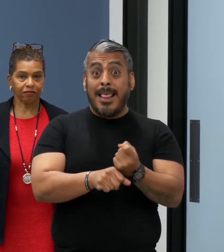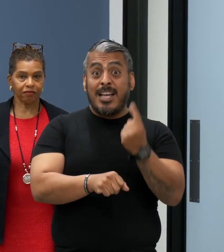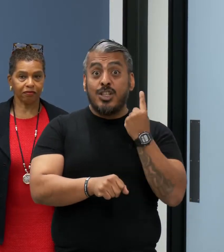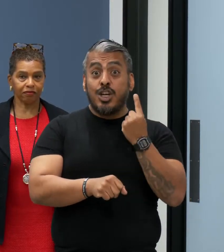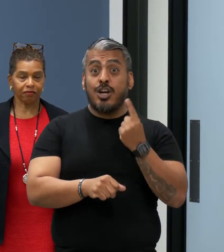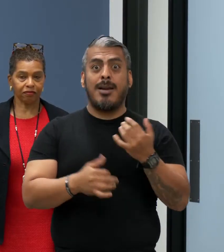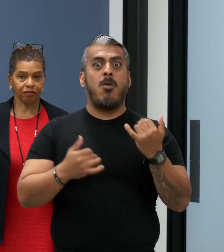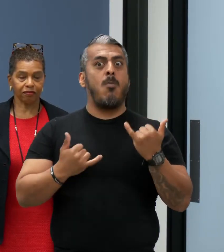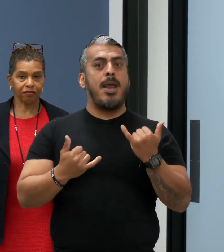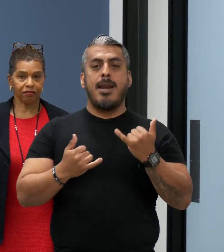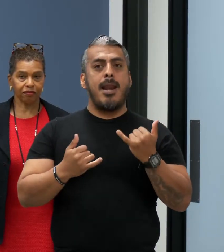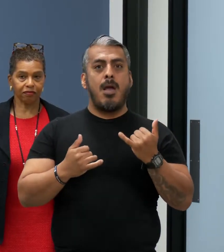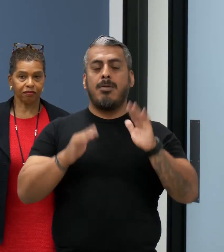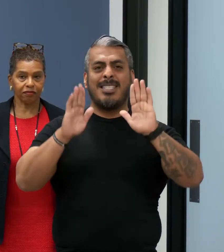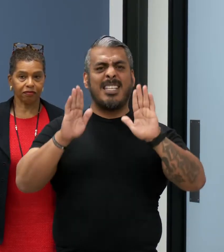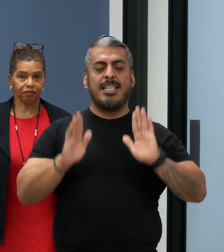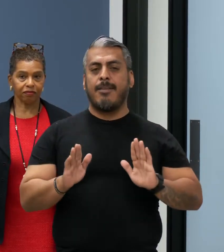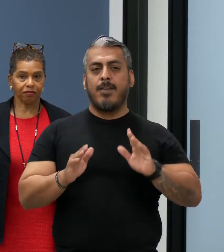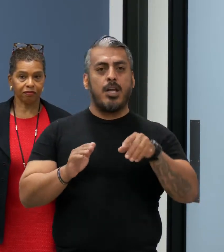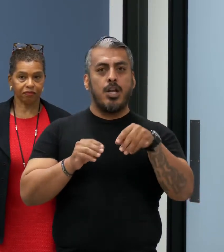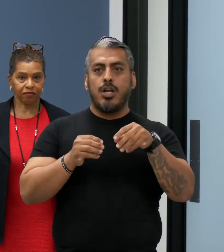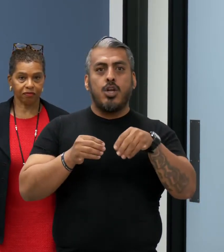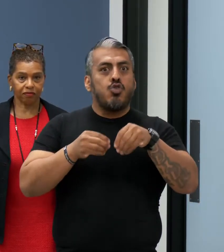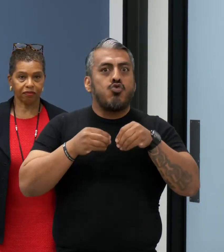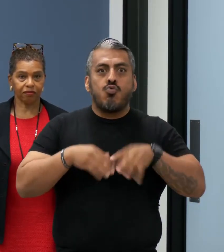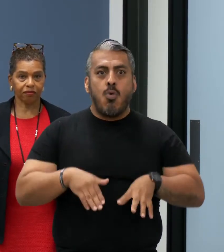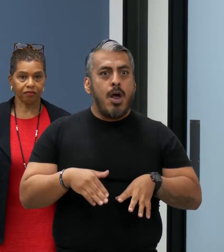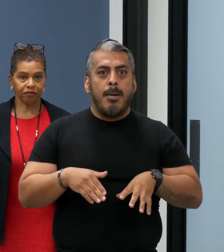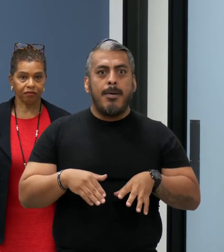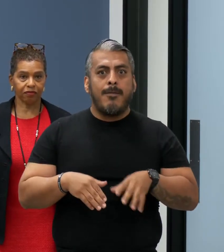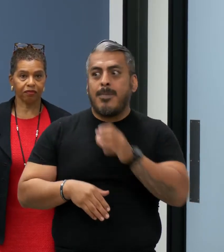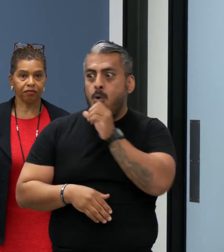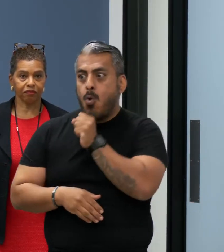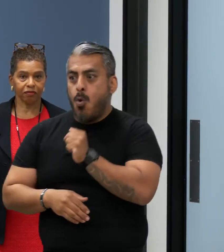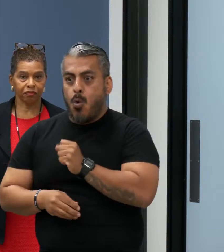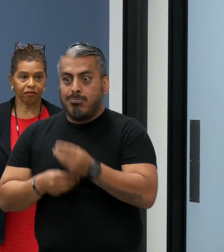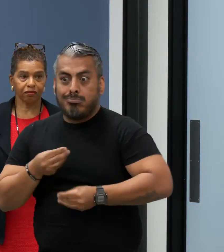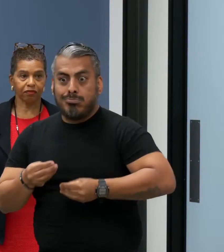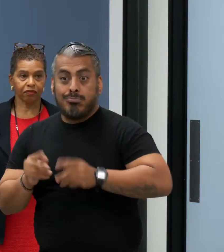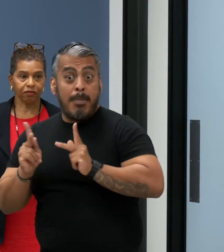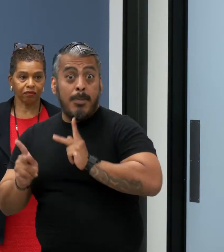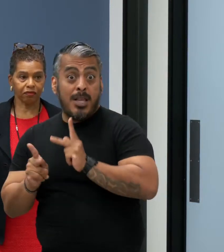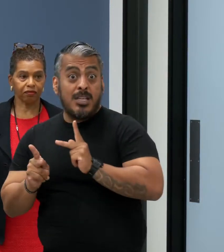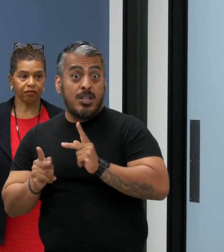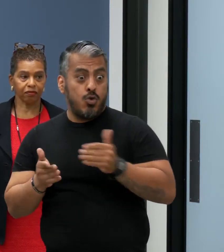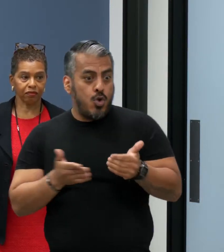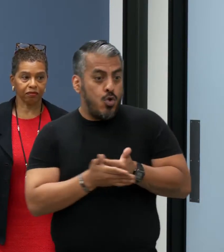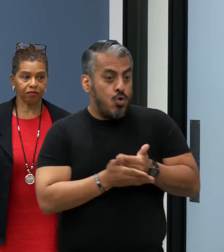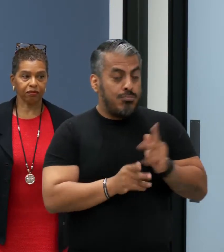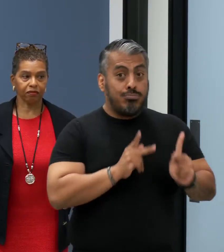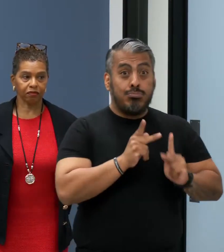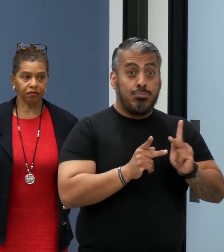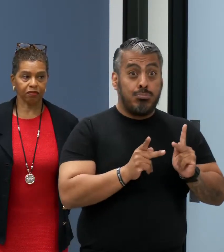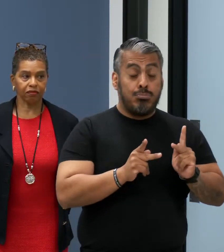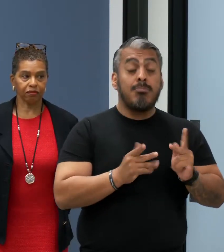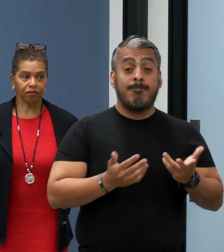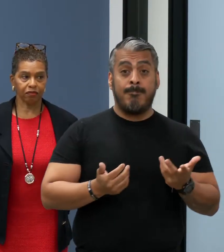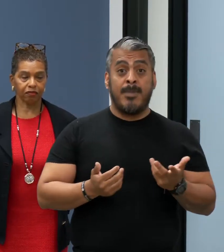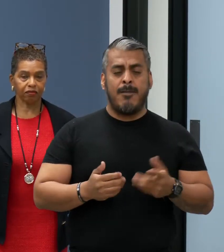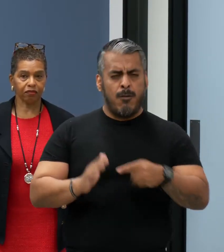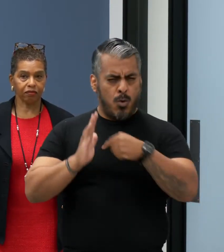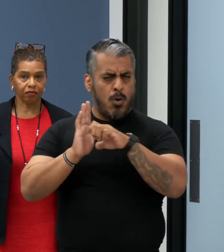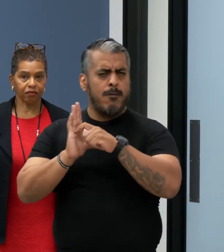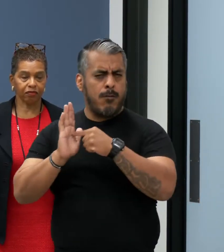had a significant drop in our oldest and our youngest populations when you begin to take a deeper dive into the numbers. So,